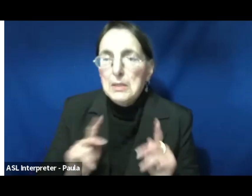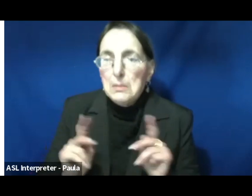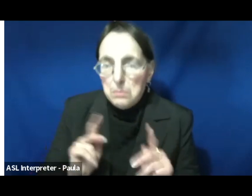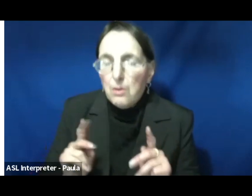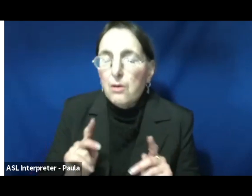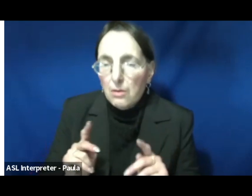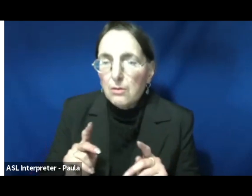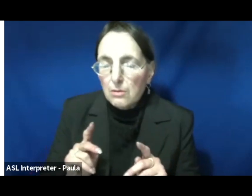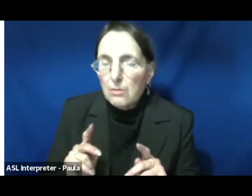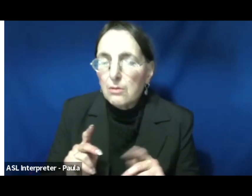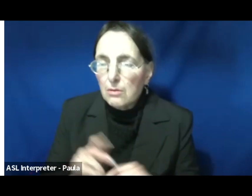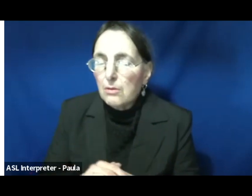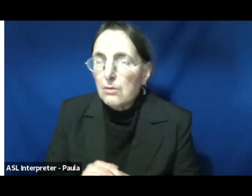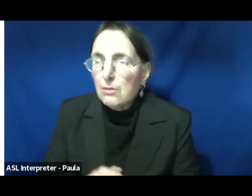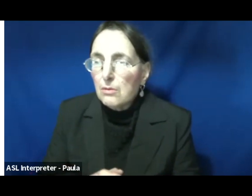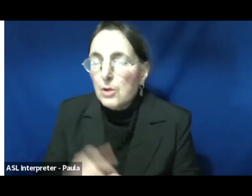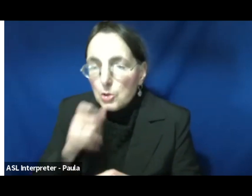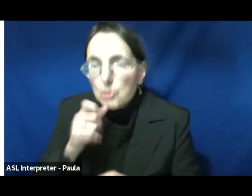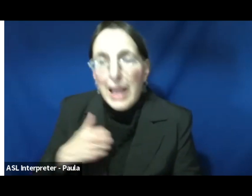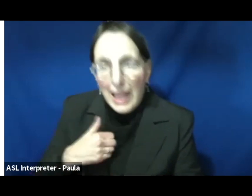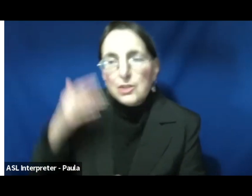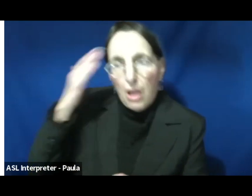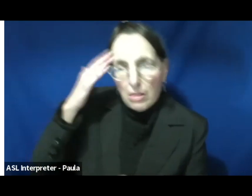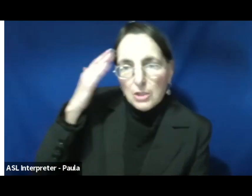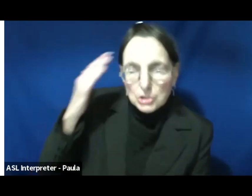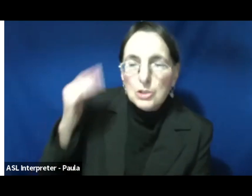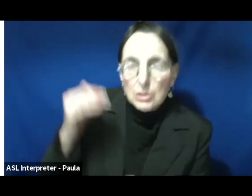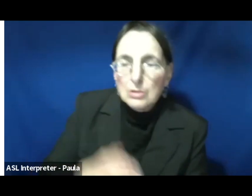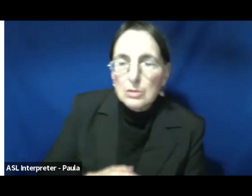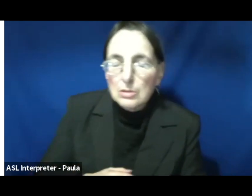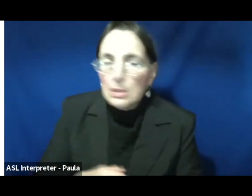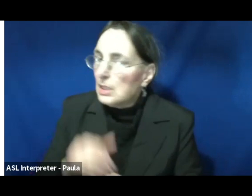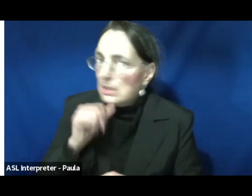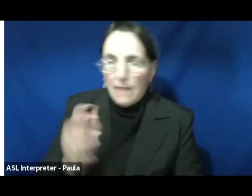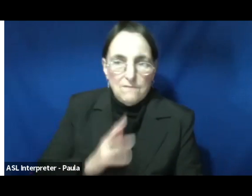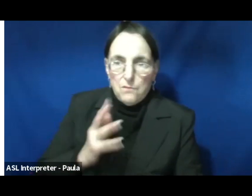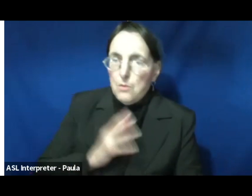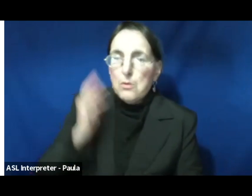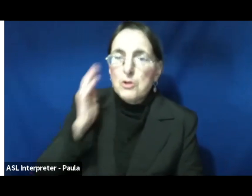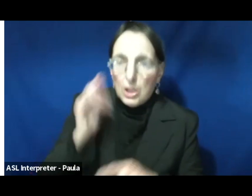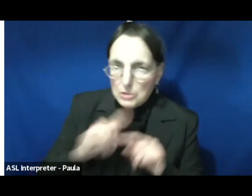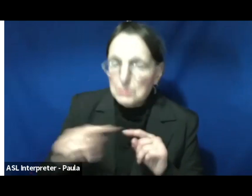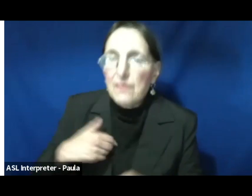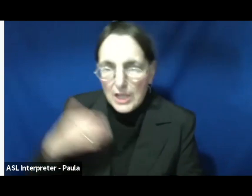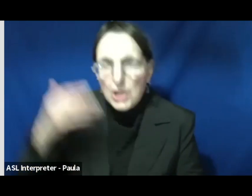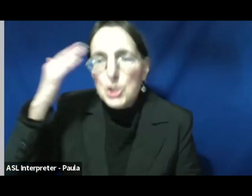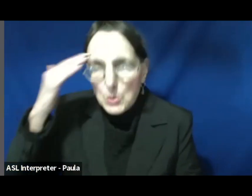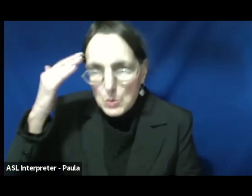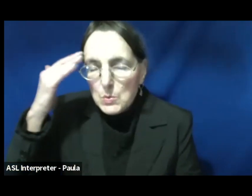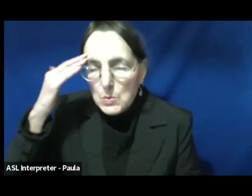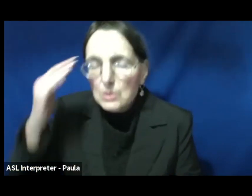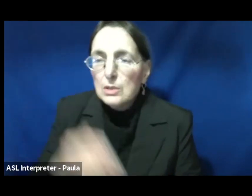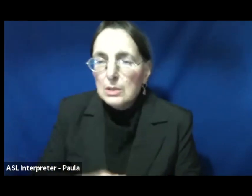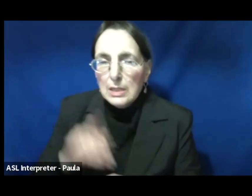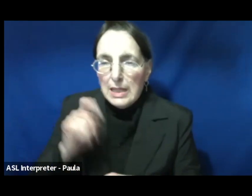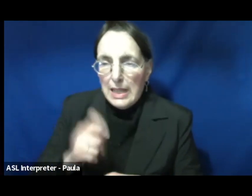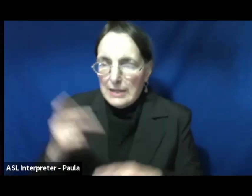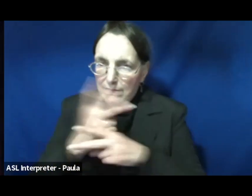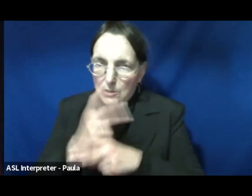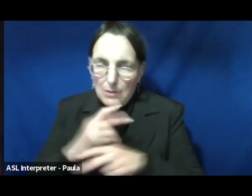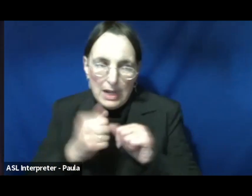on the ground who had the knowledge, informal knowledge that they had about this, right? And I had to figure out a way to get that